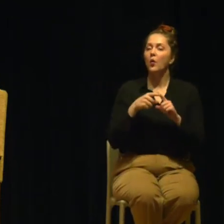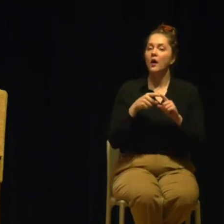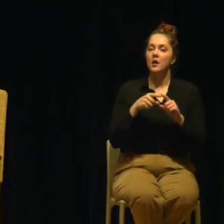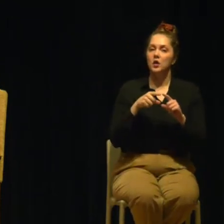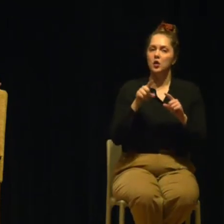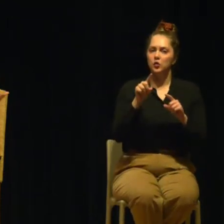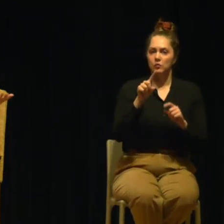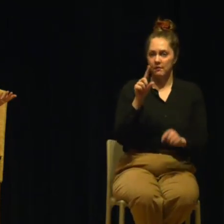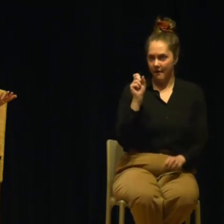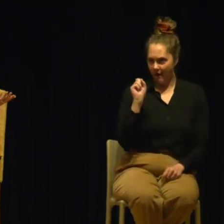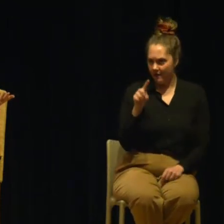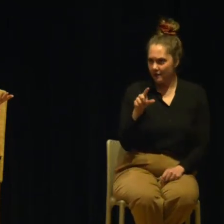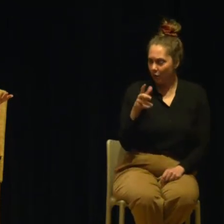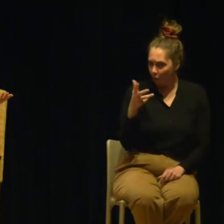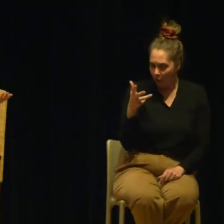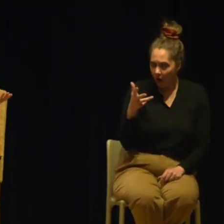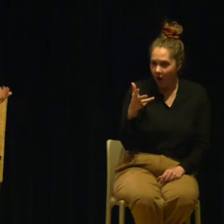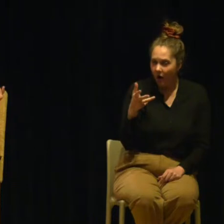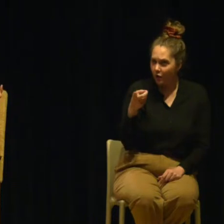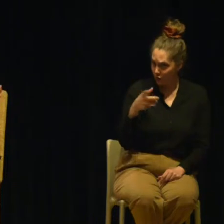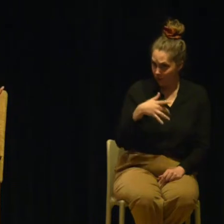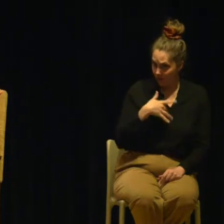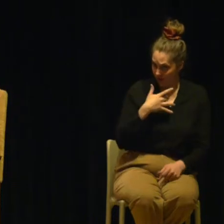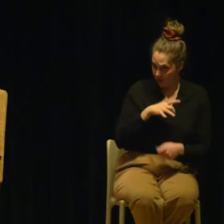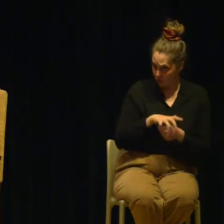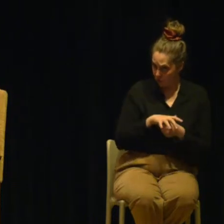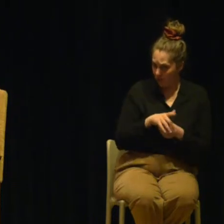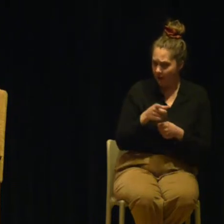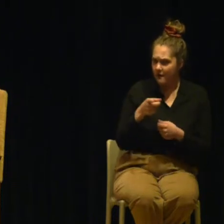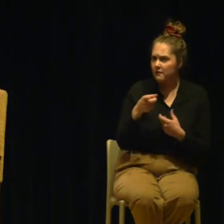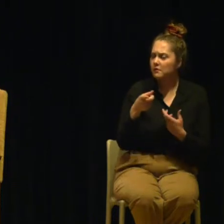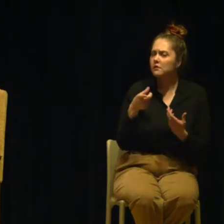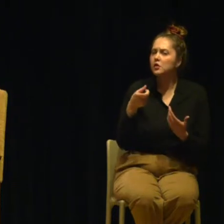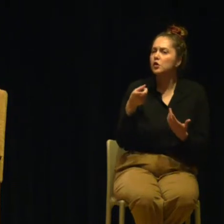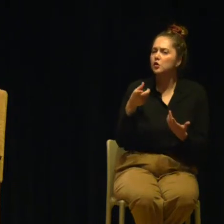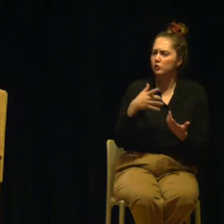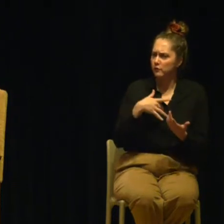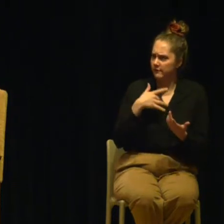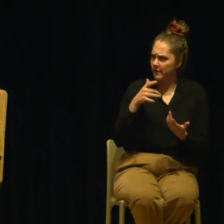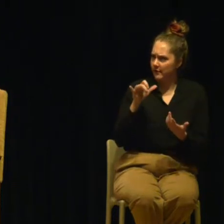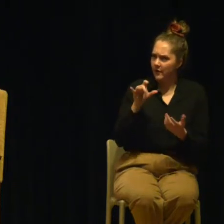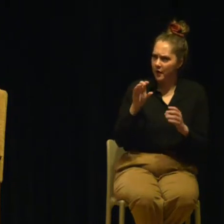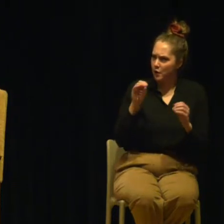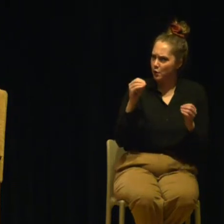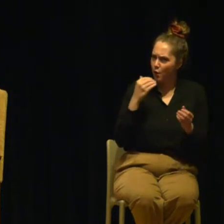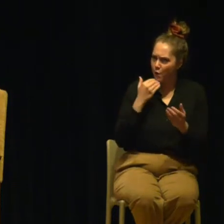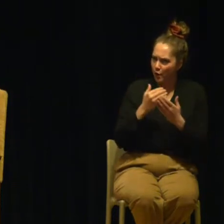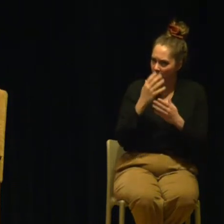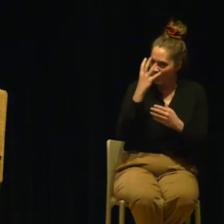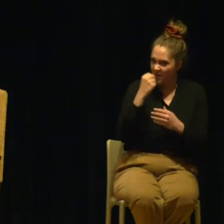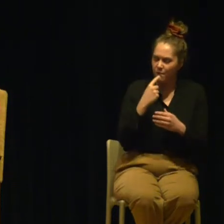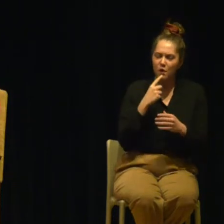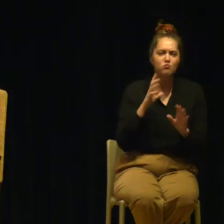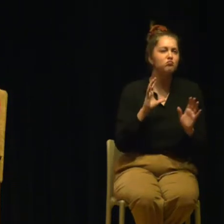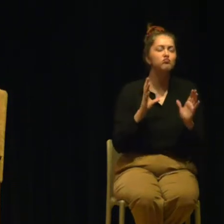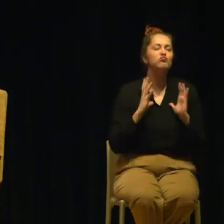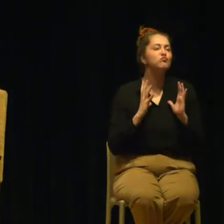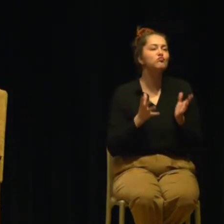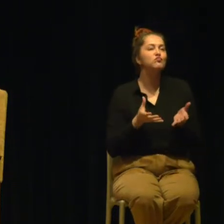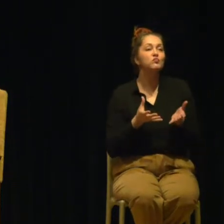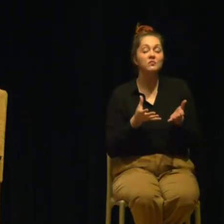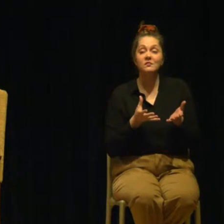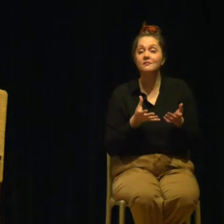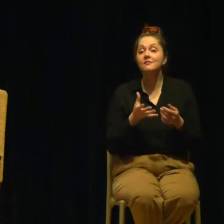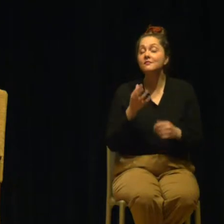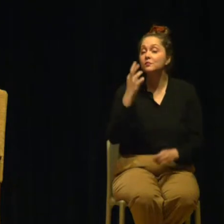you ask them, well, do you feel stressed, or do you feel, you know, like you haven't gotten a good night's sleep? And I go, no, I'm fine. And